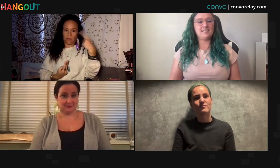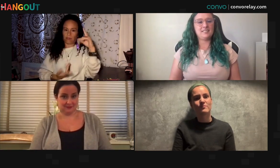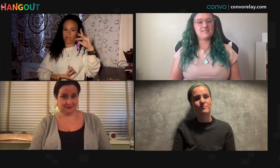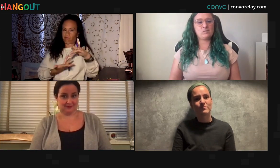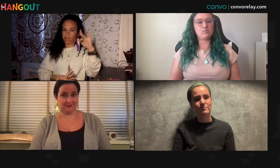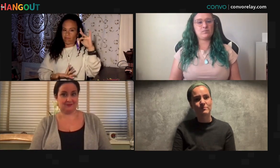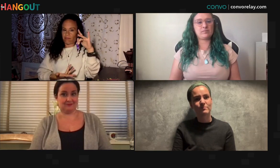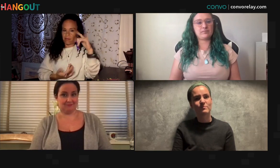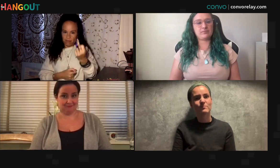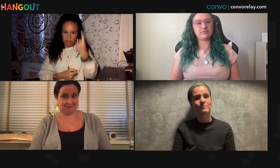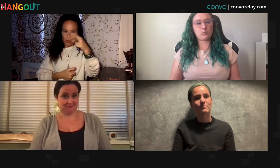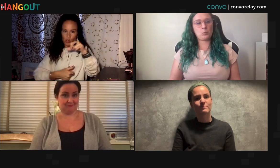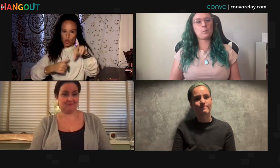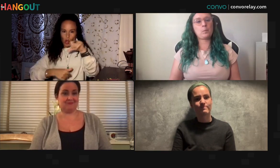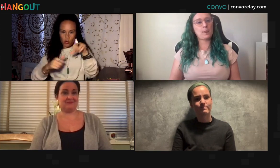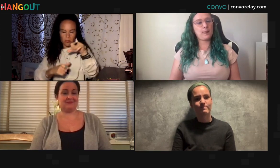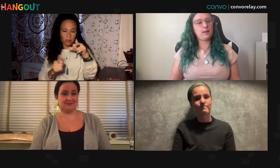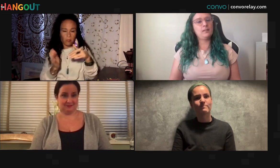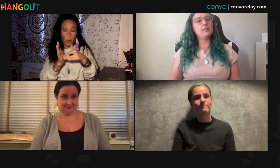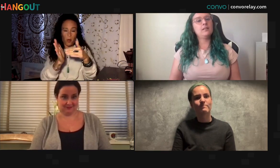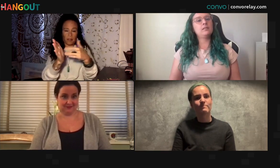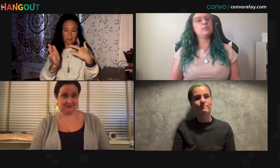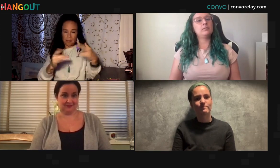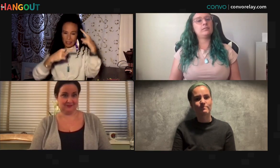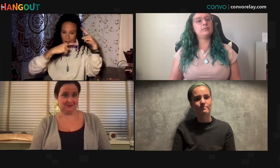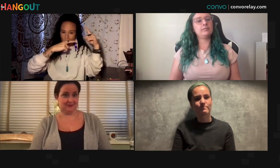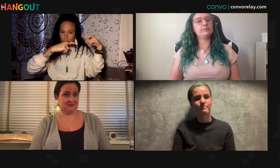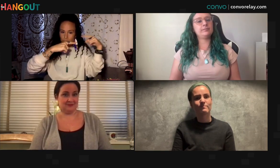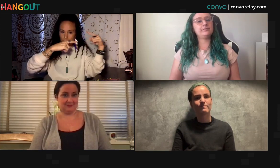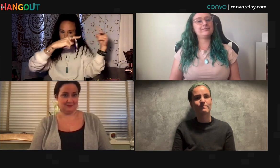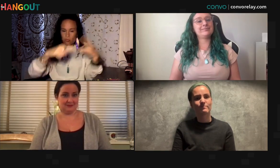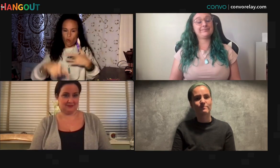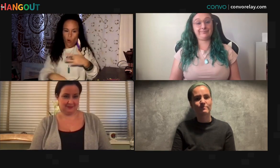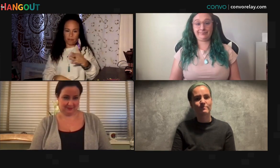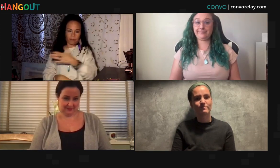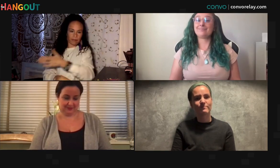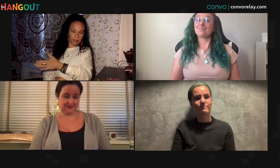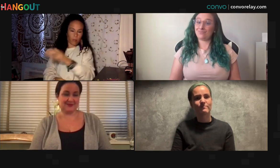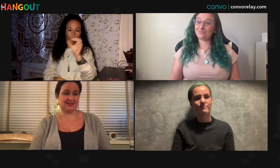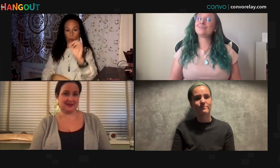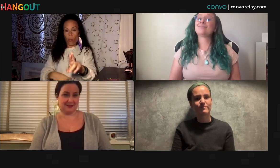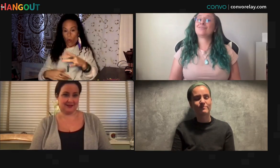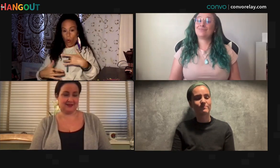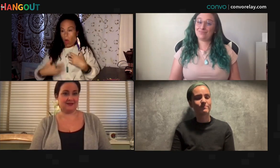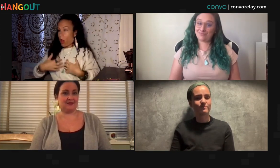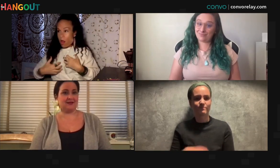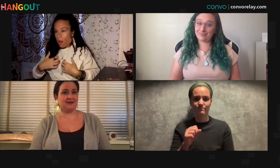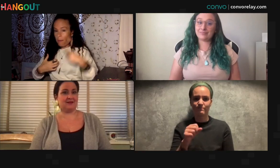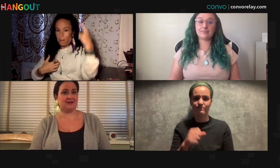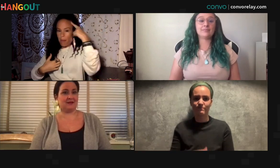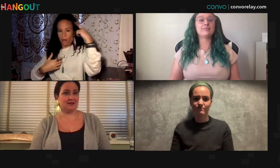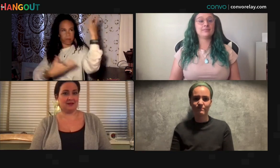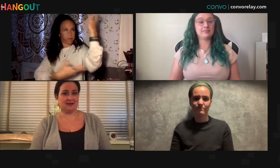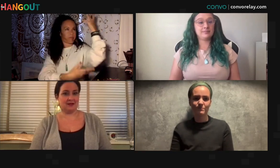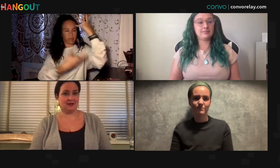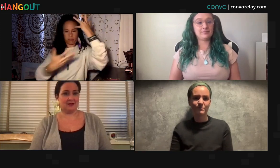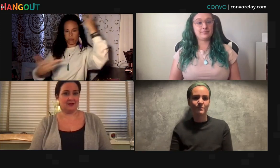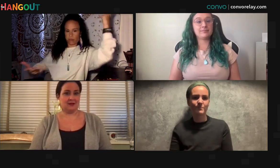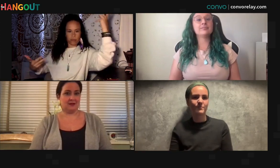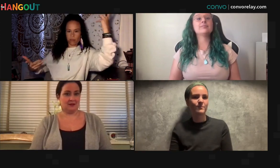because it's the mind and the heart, and they connect with each other. And oftentimes your mind will run one way and your heart will run the other